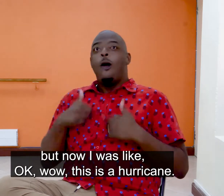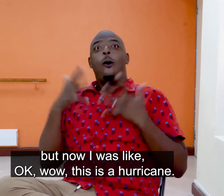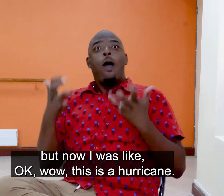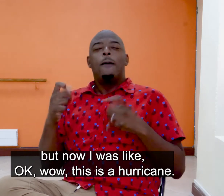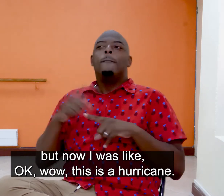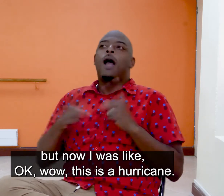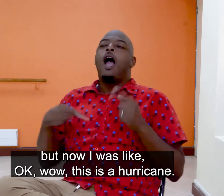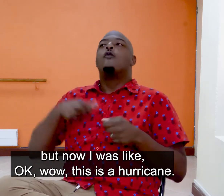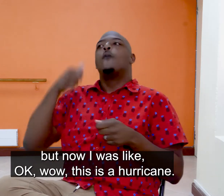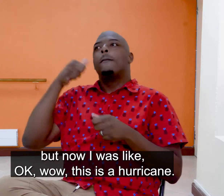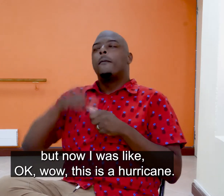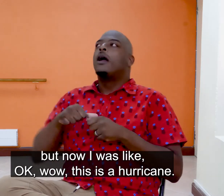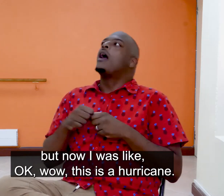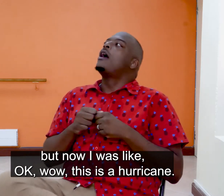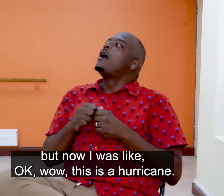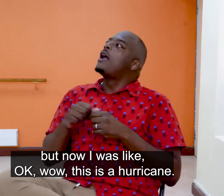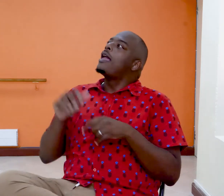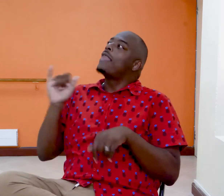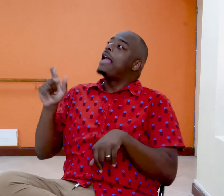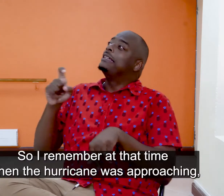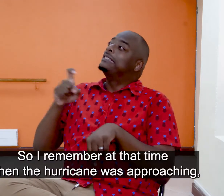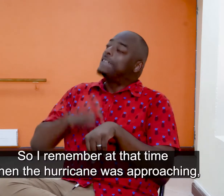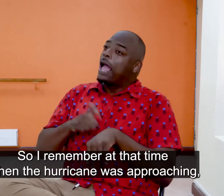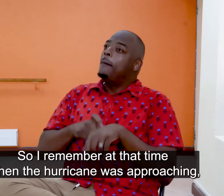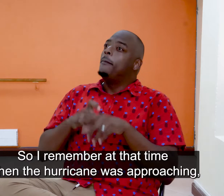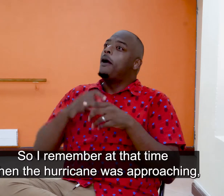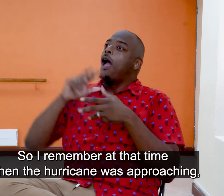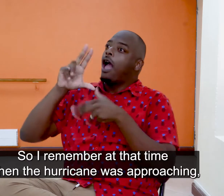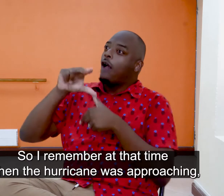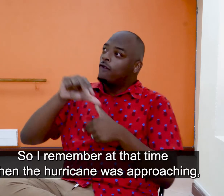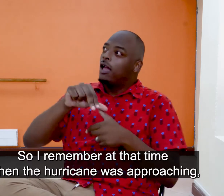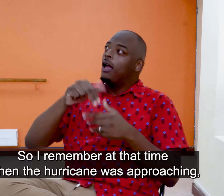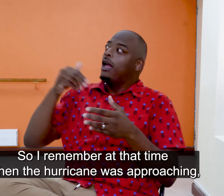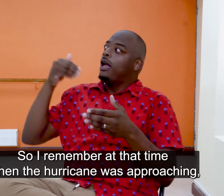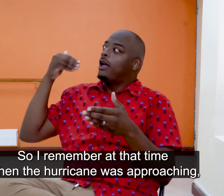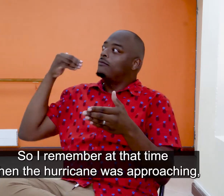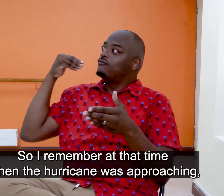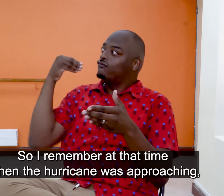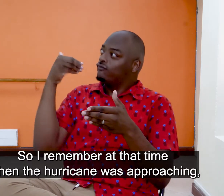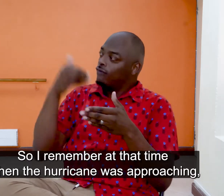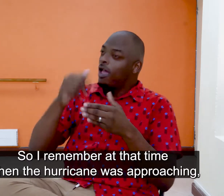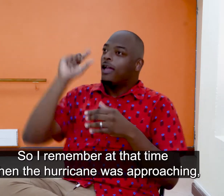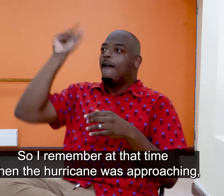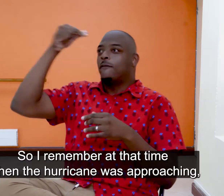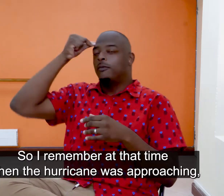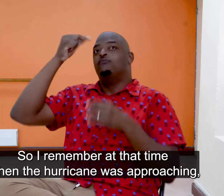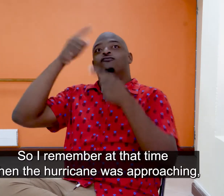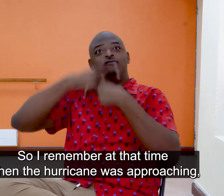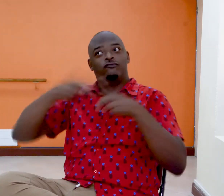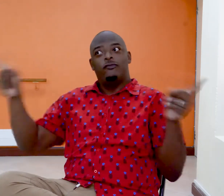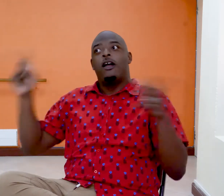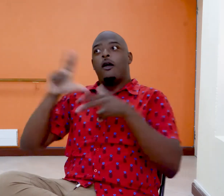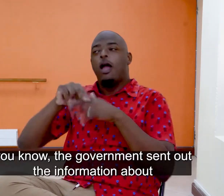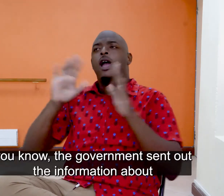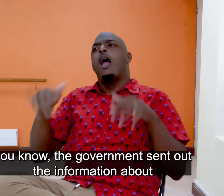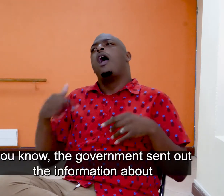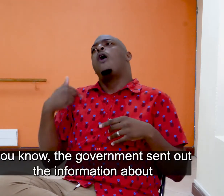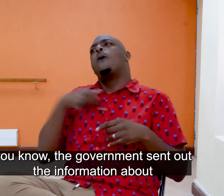like, okay, wow, this is a hurricane. So I remember at that time when the hurricane was approaching, you know, the government sent